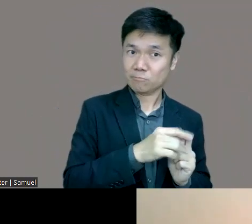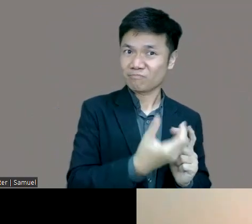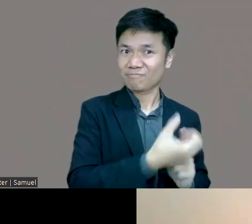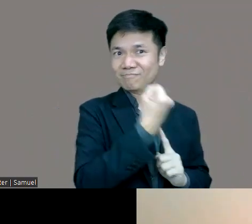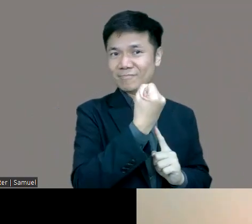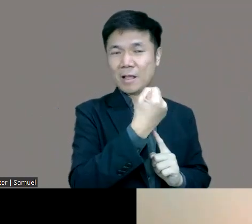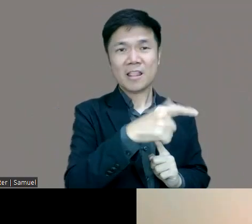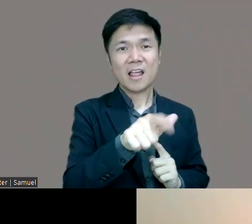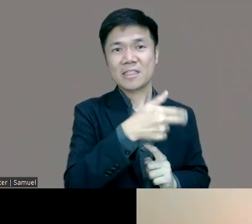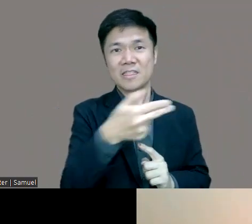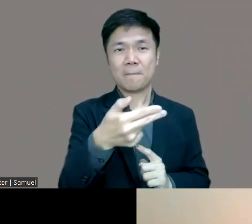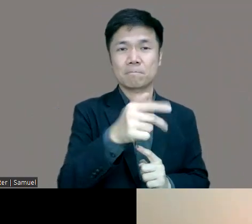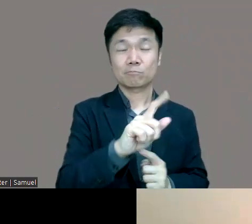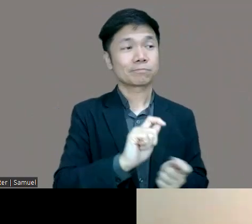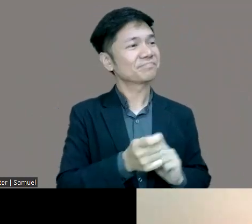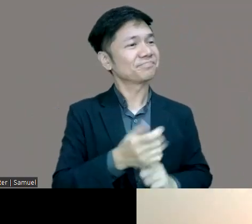else